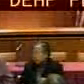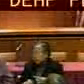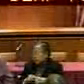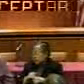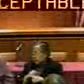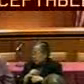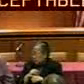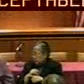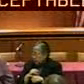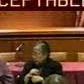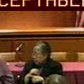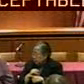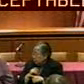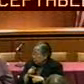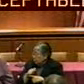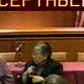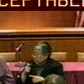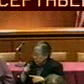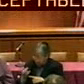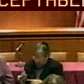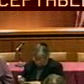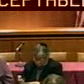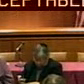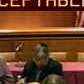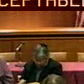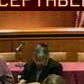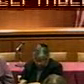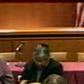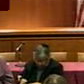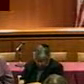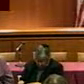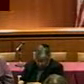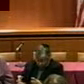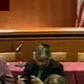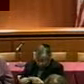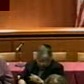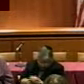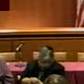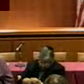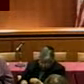Okay, I'm gonna go ahead, Sherry. I'm sure you're going to add on to this, and then Angel. And